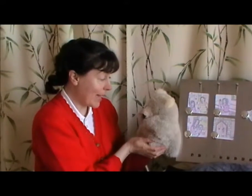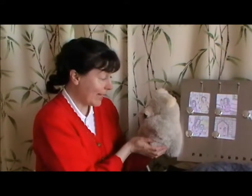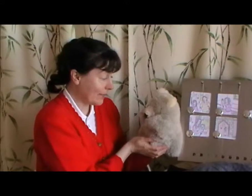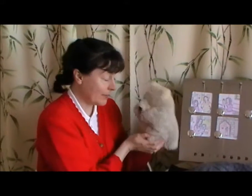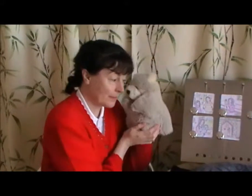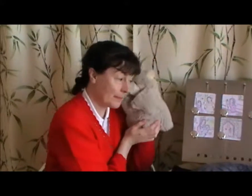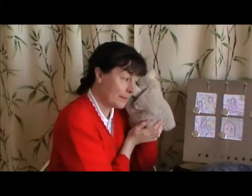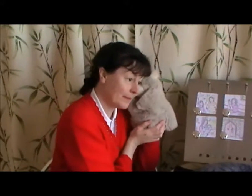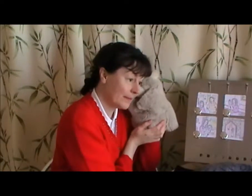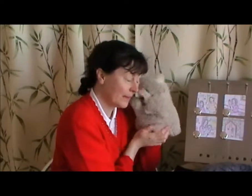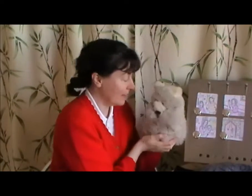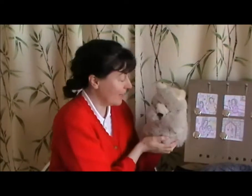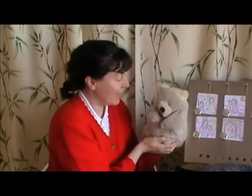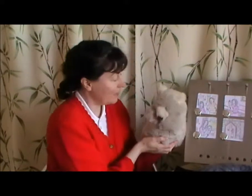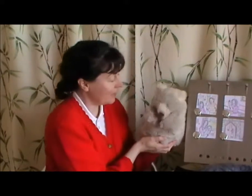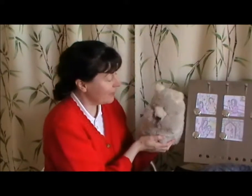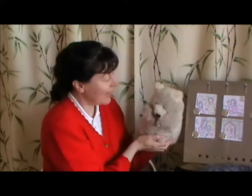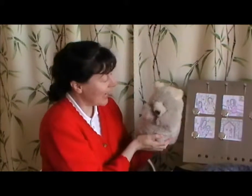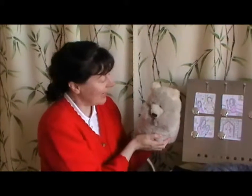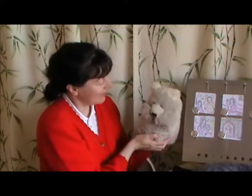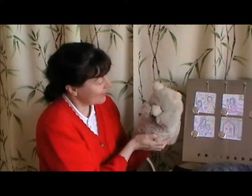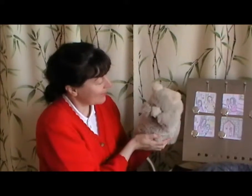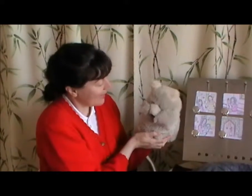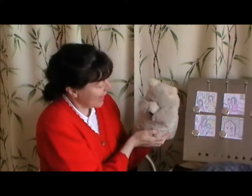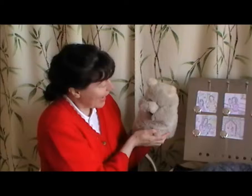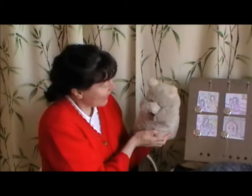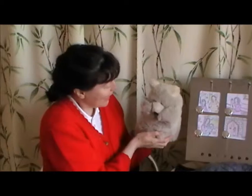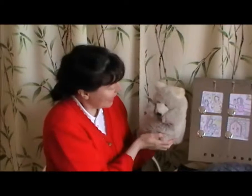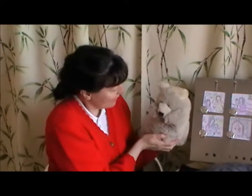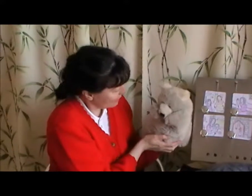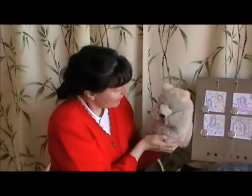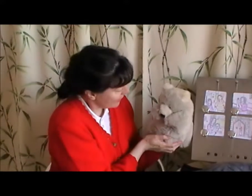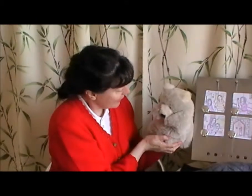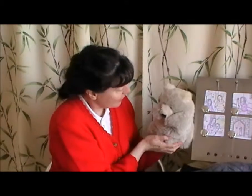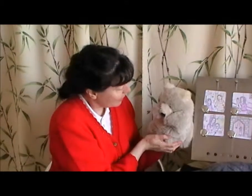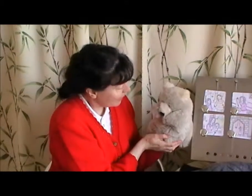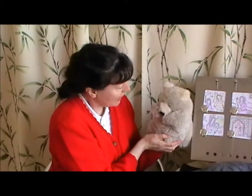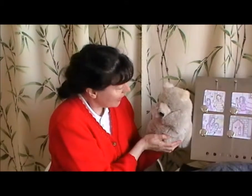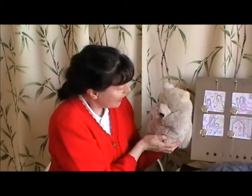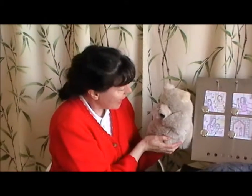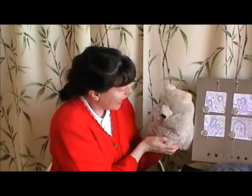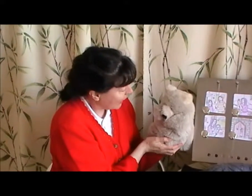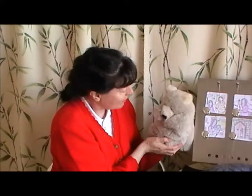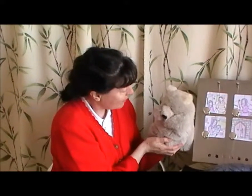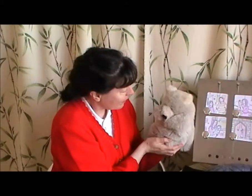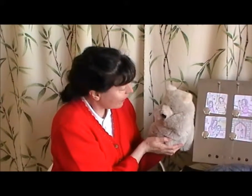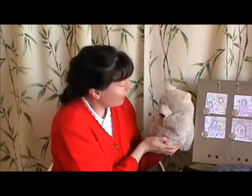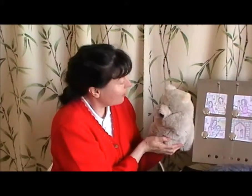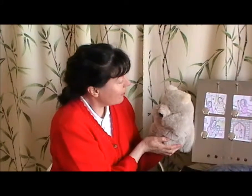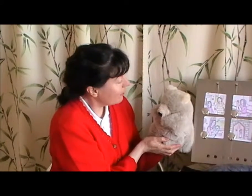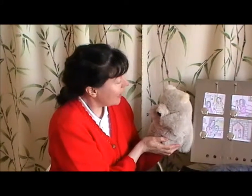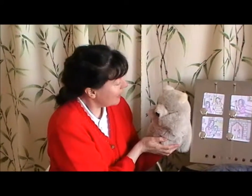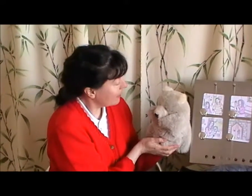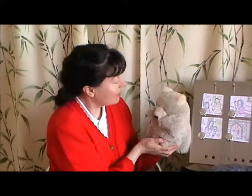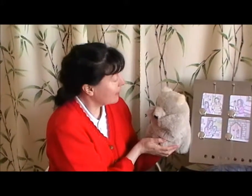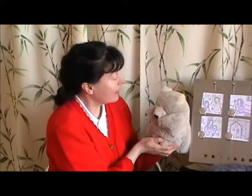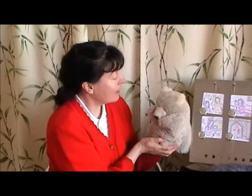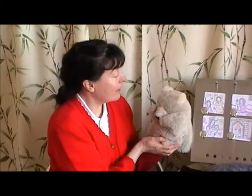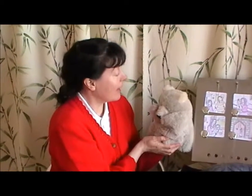bed. That's you, yes. And I will need to be Eli. And we've made something so that